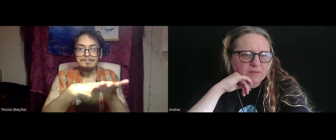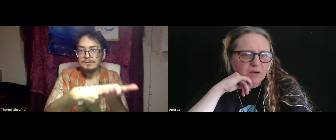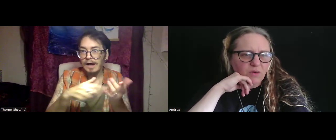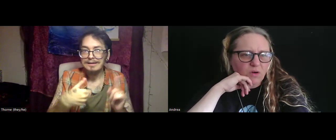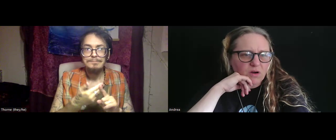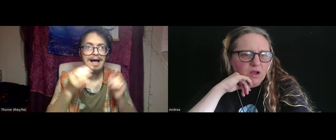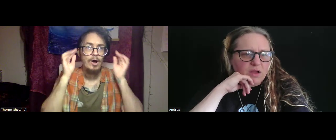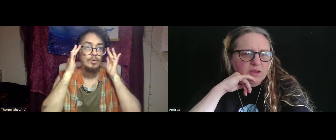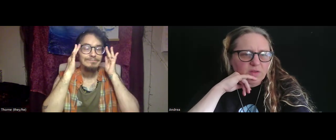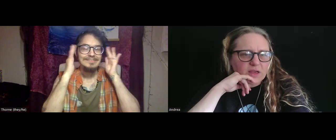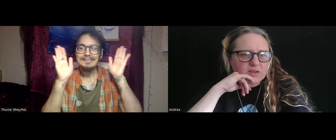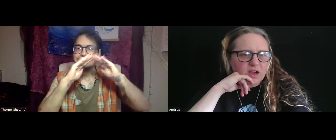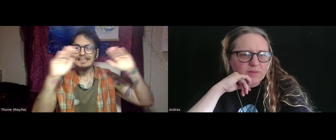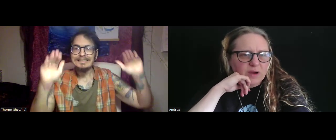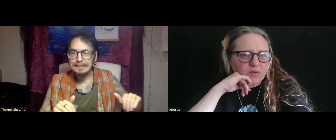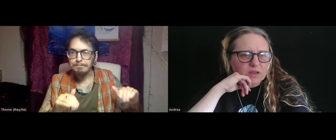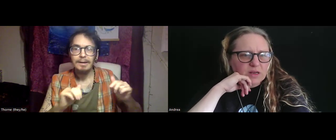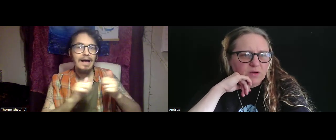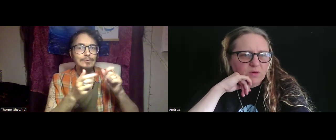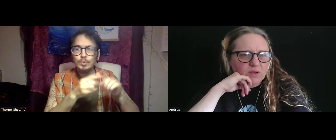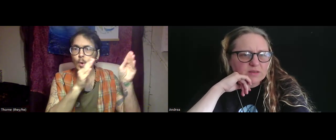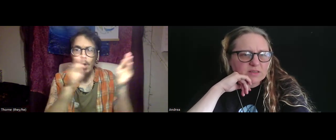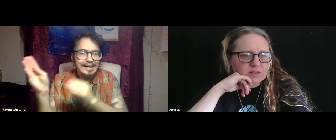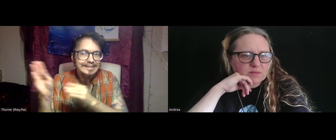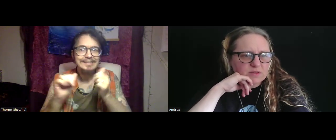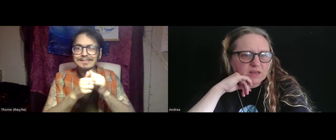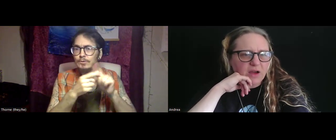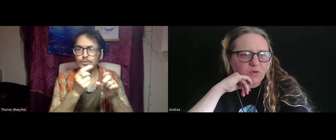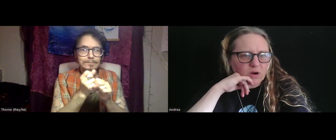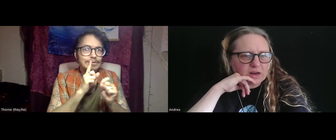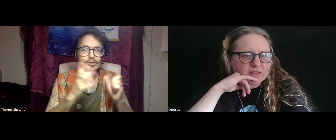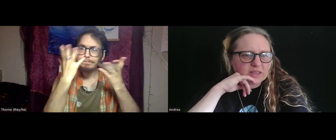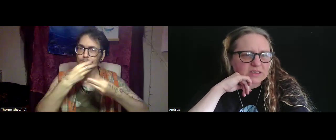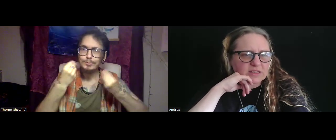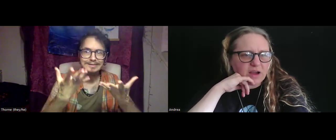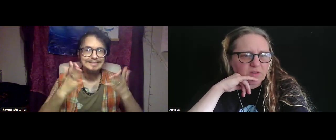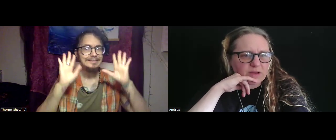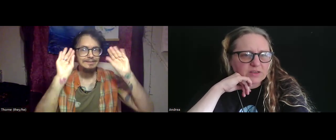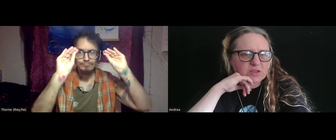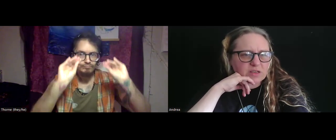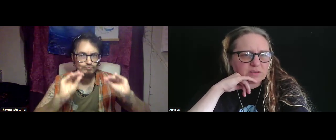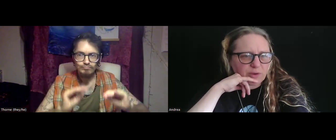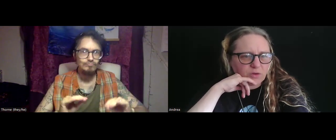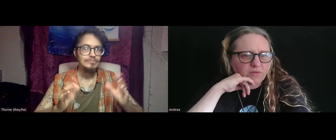about. Or, they could talk about, systems and how to organize things and how to make things